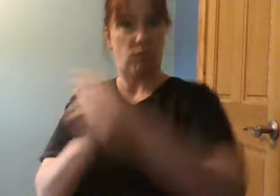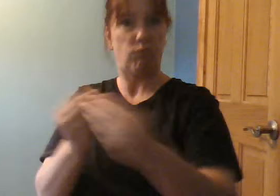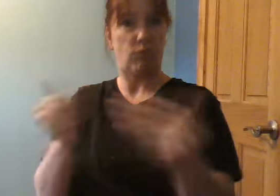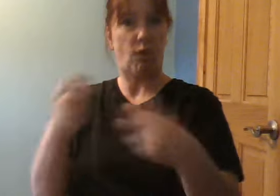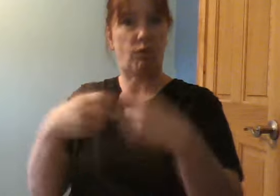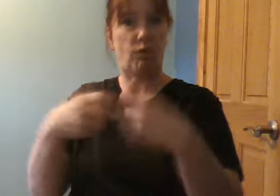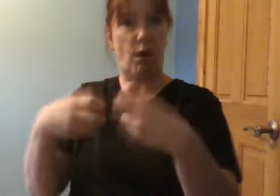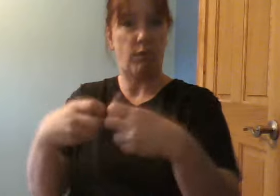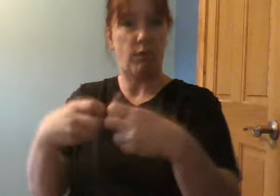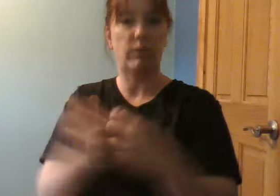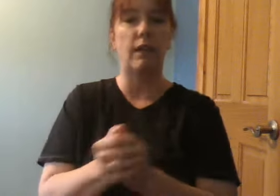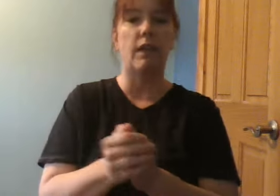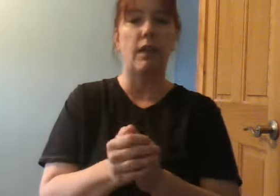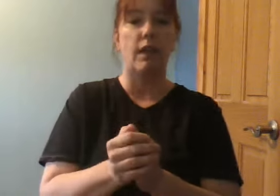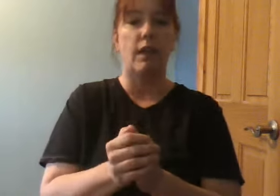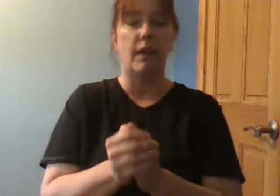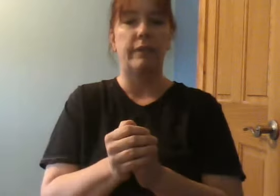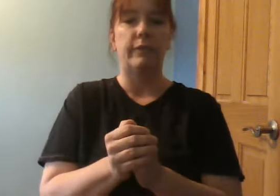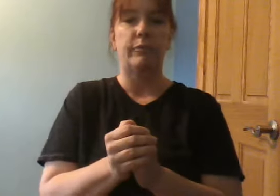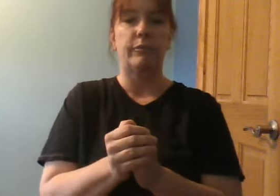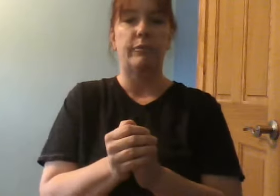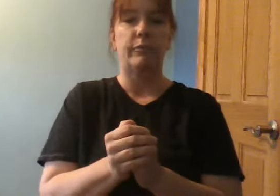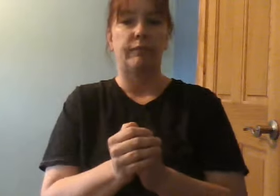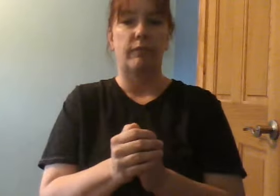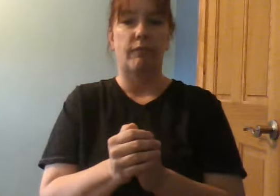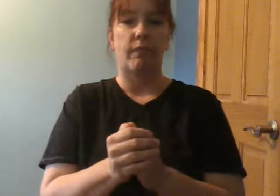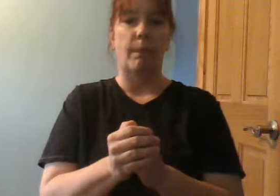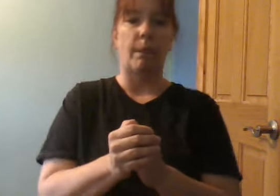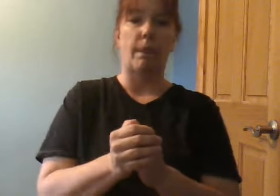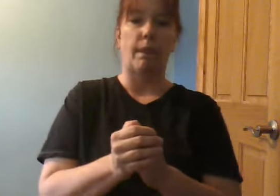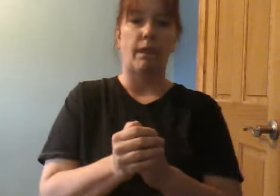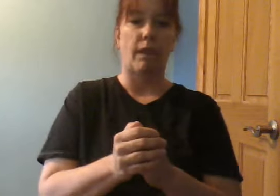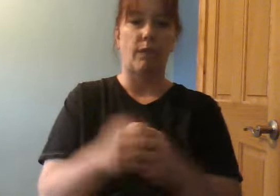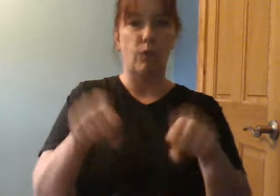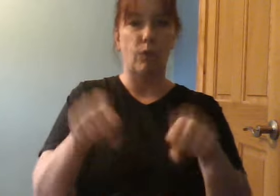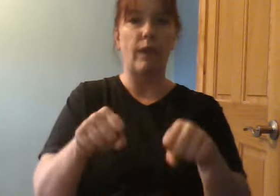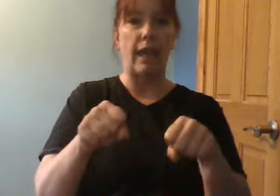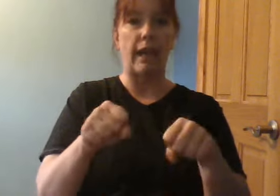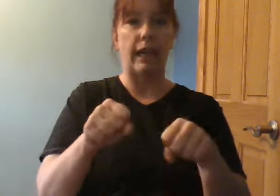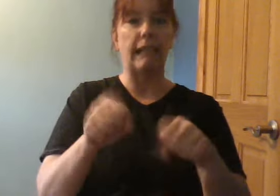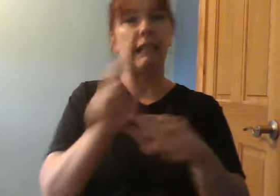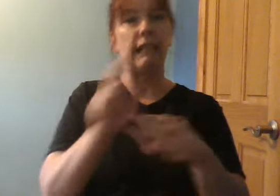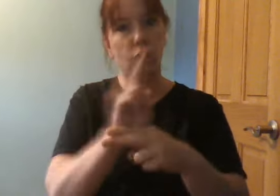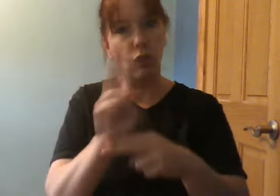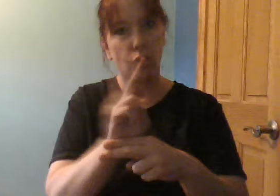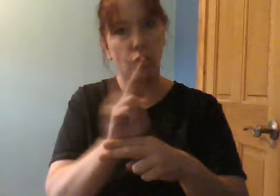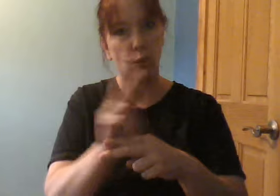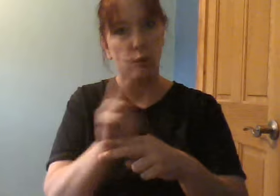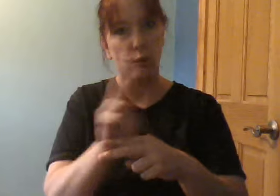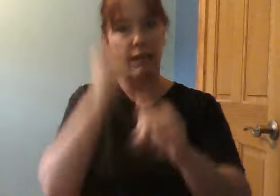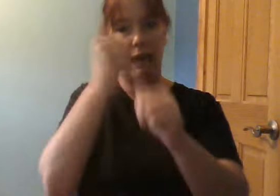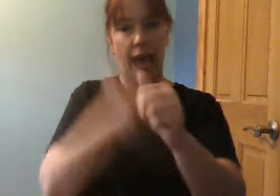We're going to make it a utility. A utility has to be universal. You can use it everywhere. I'm just giving you little flashes of the technology as we go along. That's a